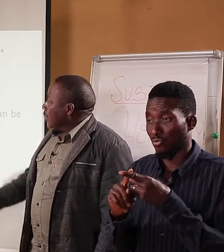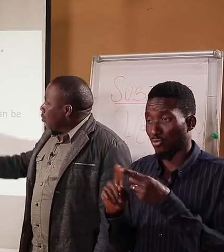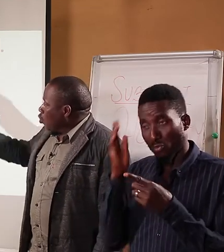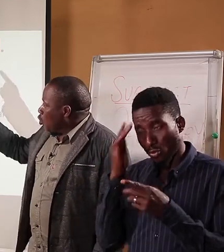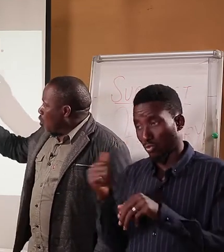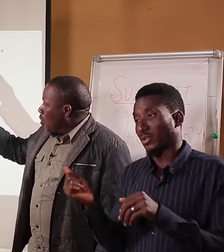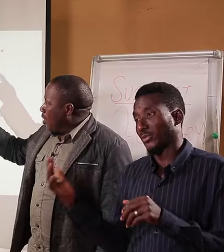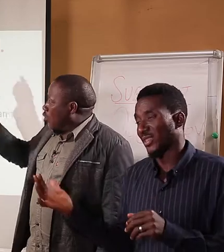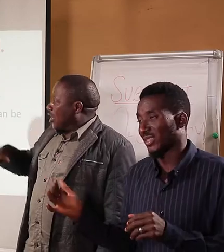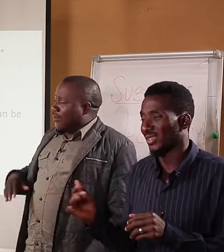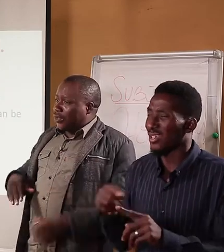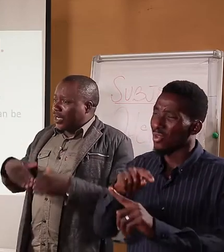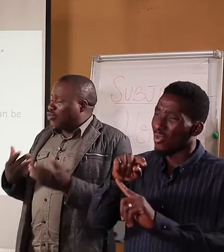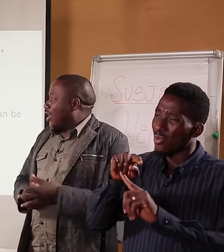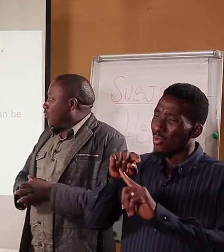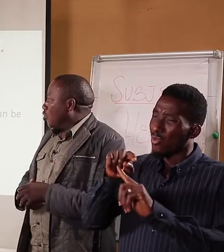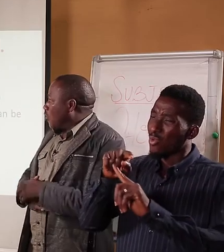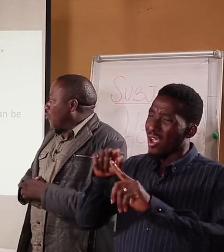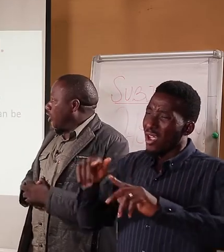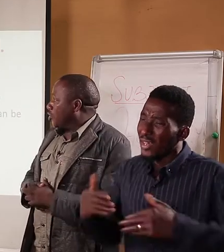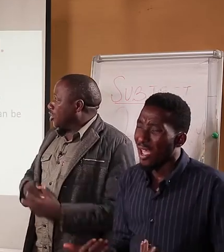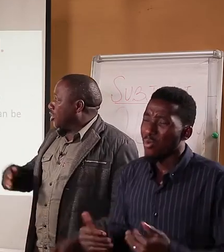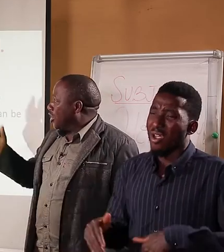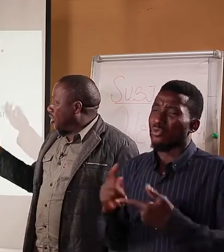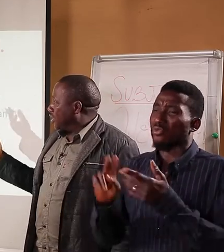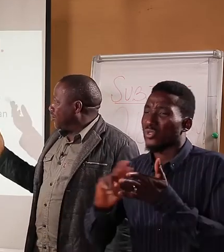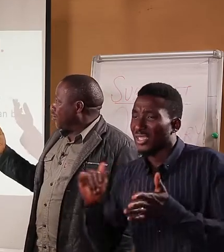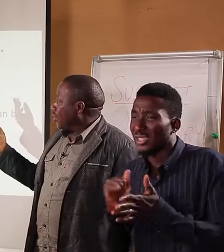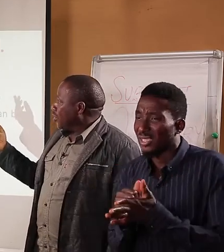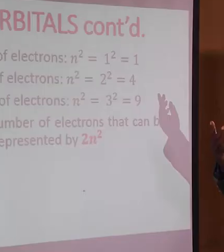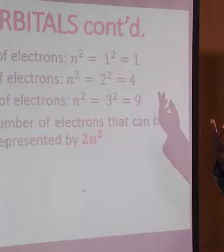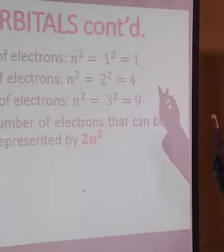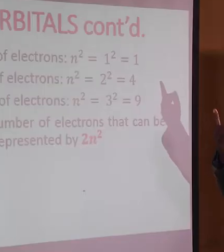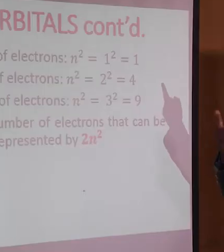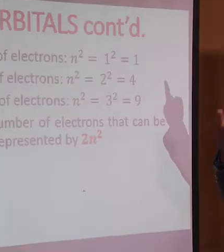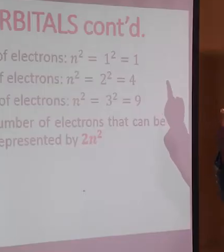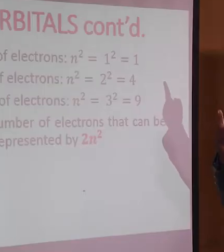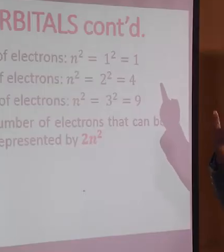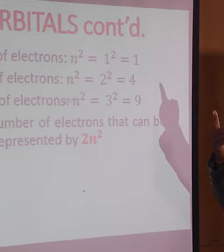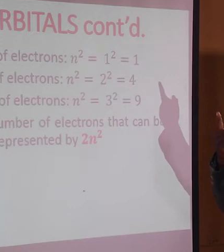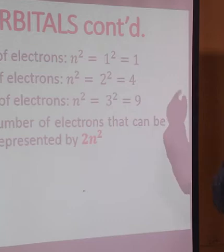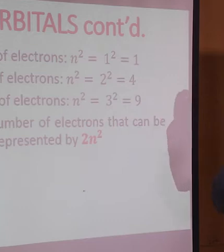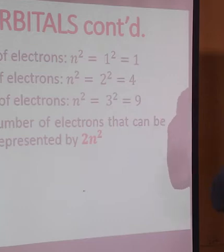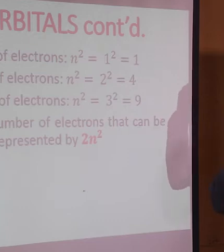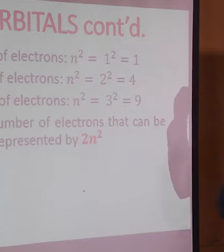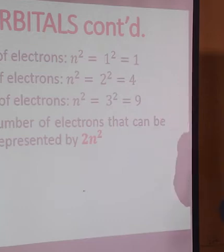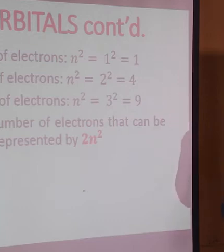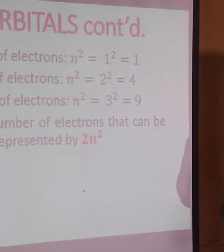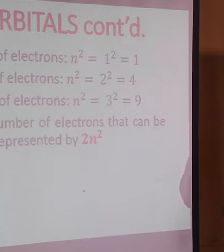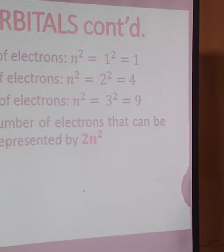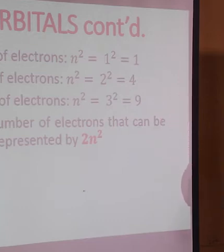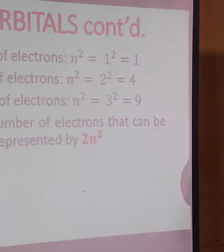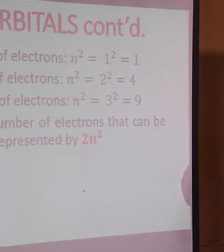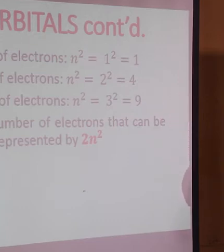that, you know, when we are talking about how to write electronic configuration, the K shell, which is represented by, when we are talking about the